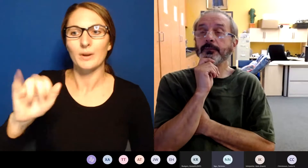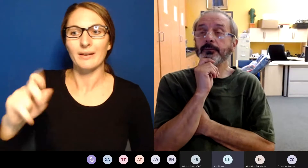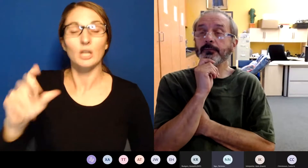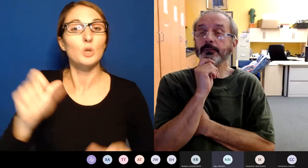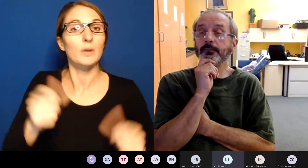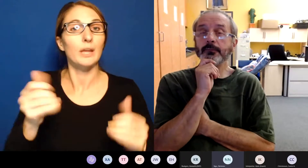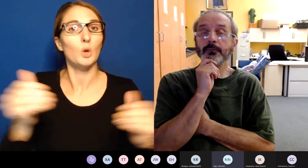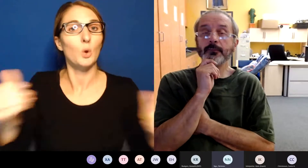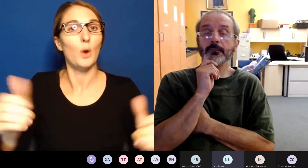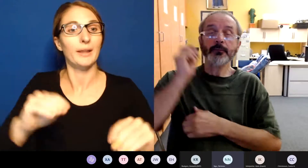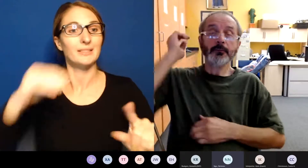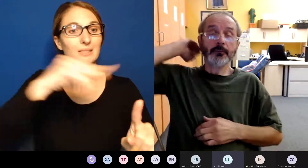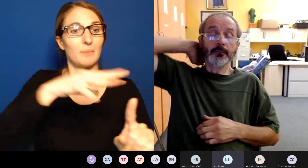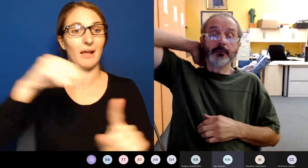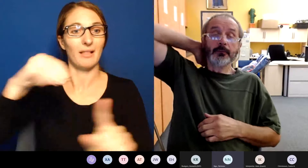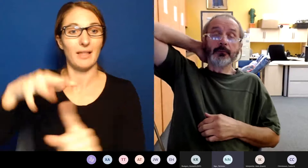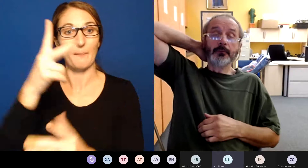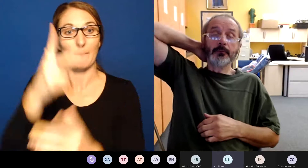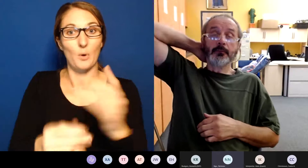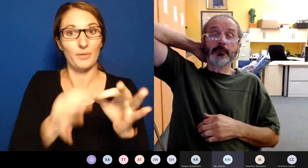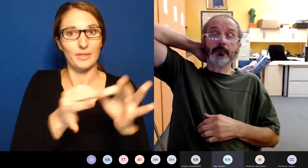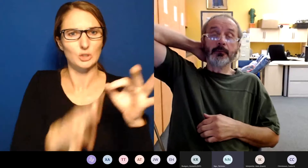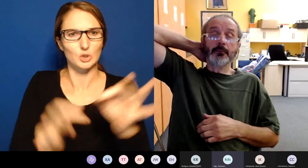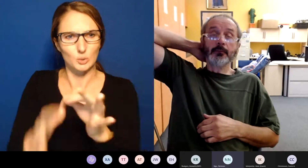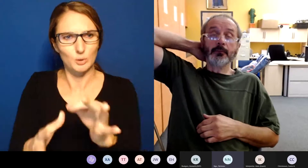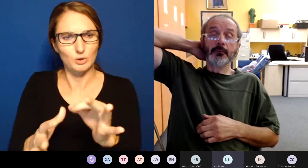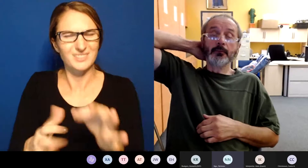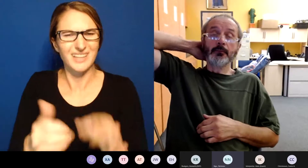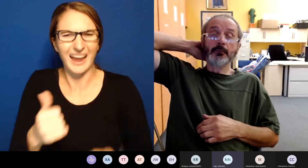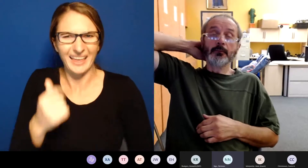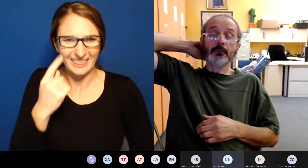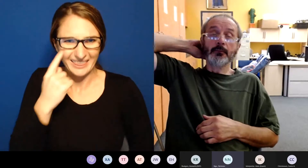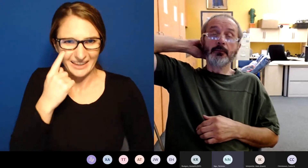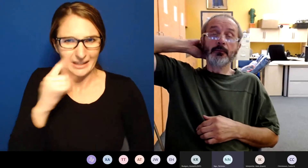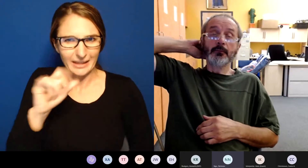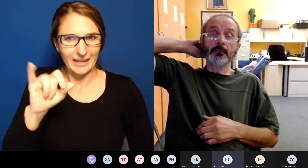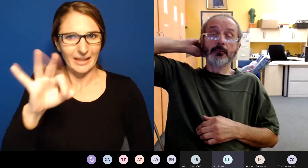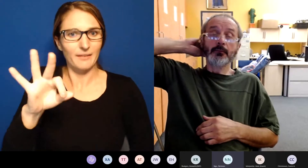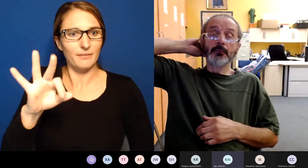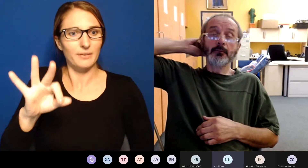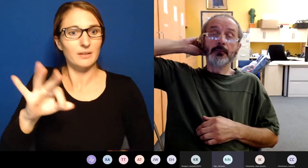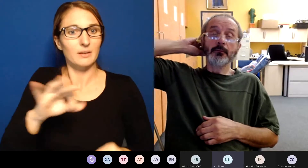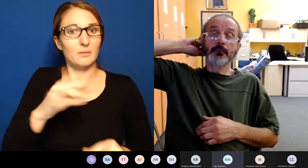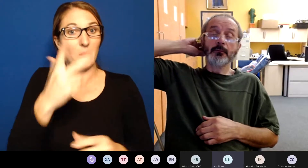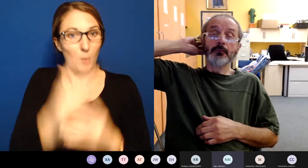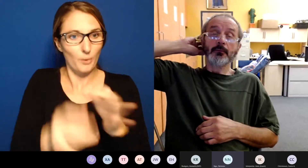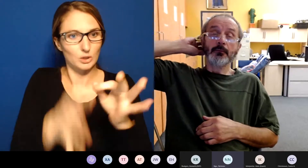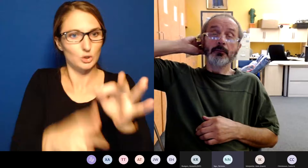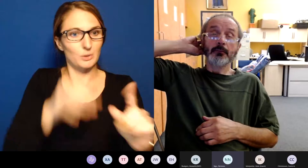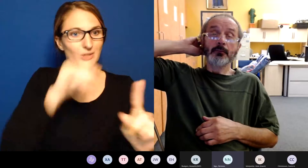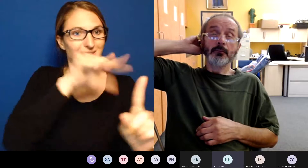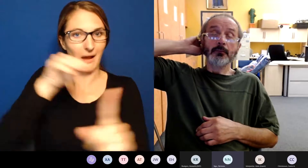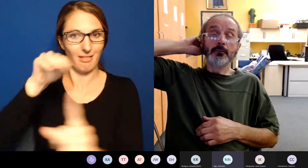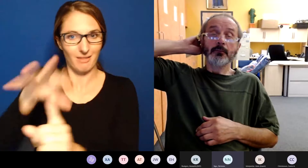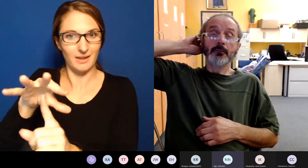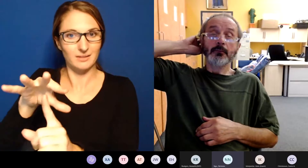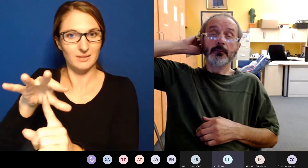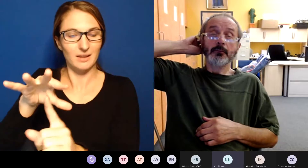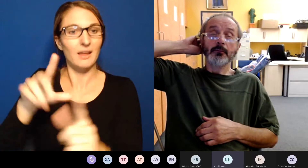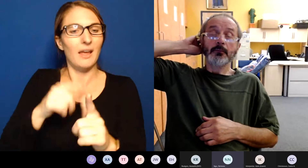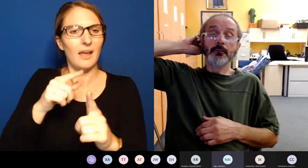I'm going to try to remember if this worked last time as well, but we could try to spotlight both and then check